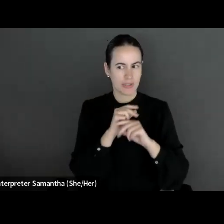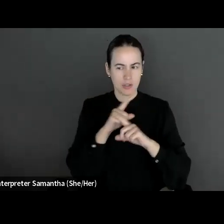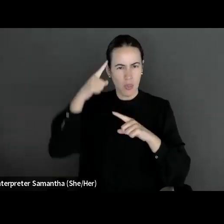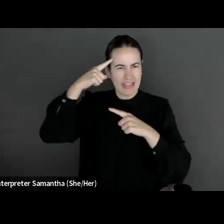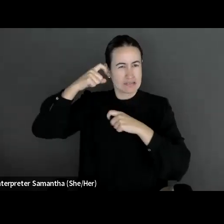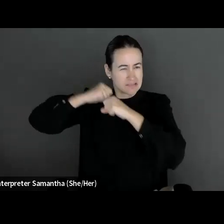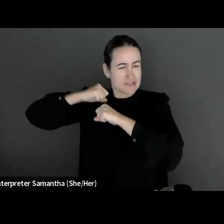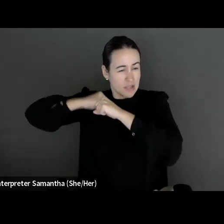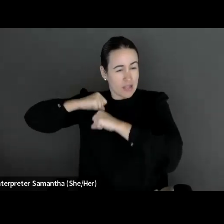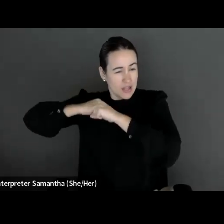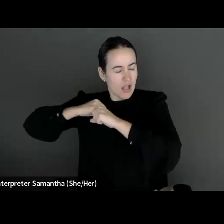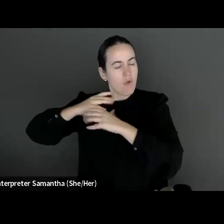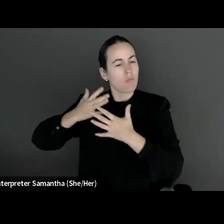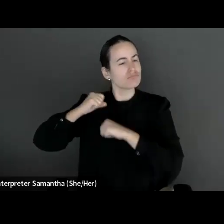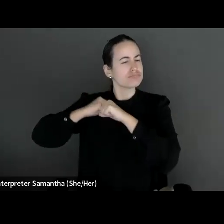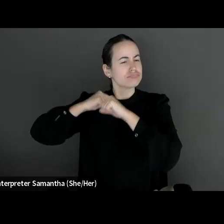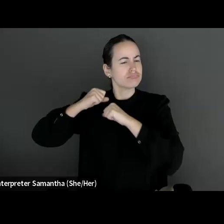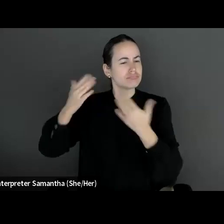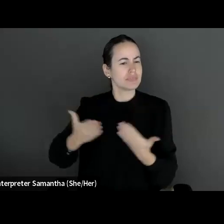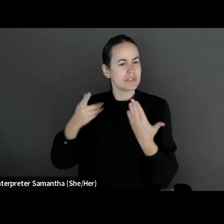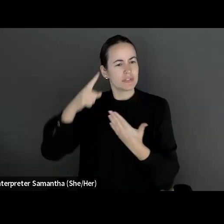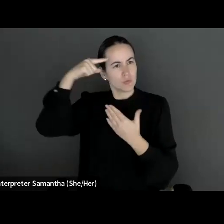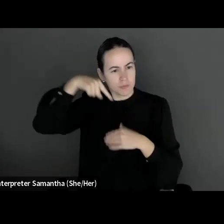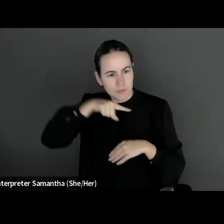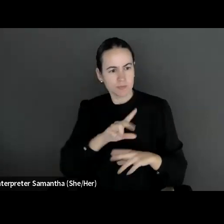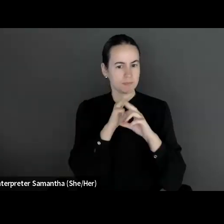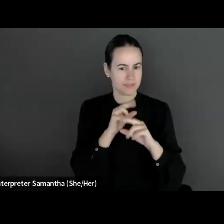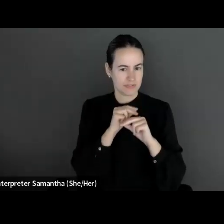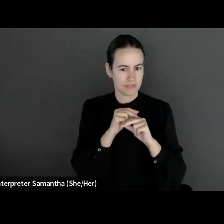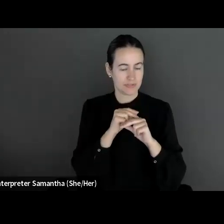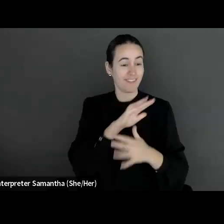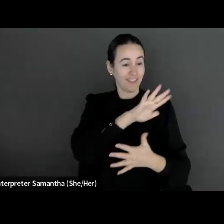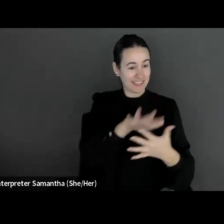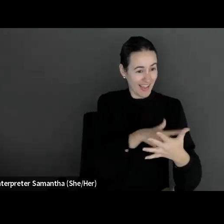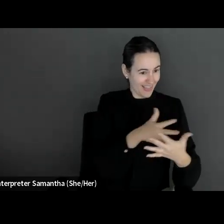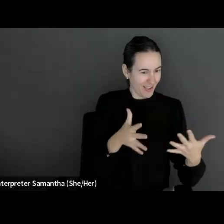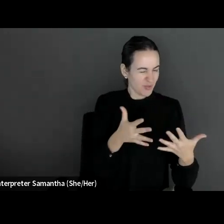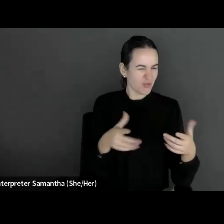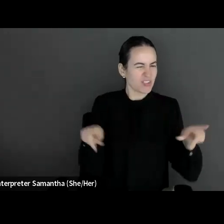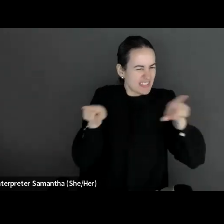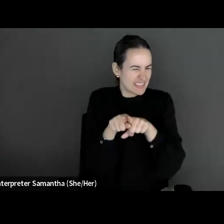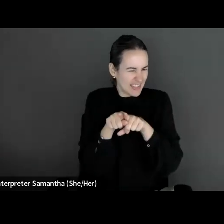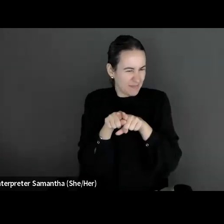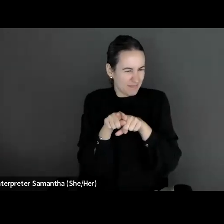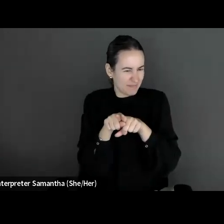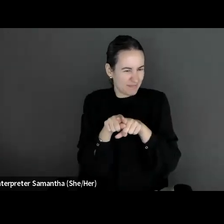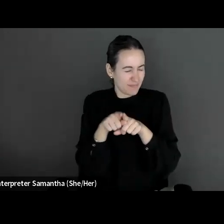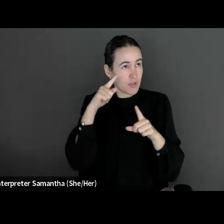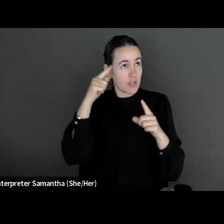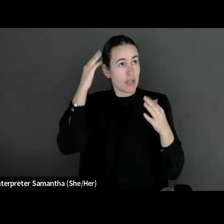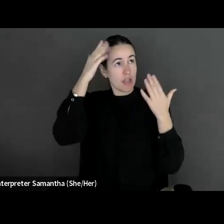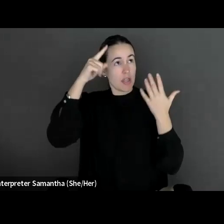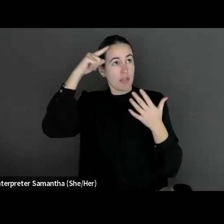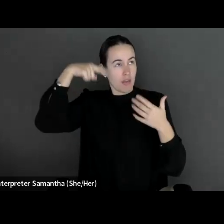sign language, obviously, it would be the ease of the processes while you're signing from thoughts to